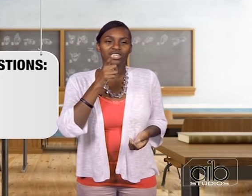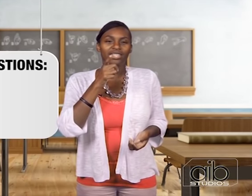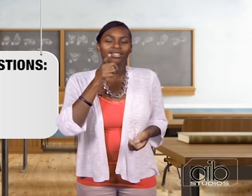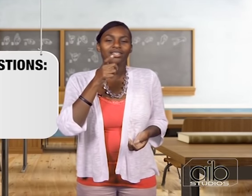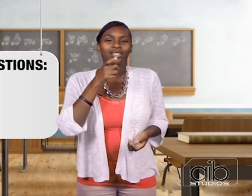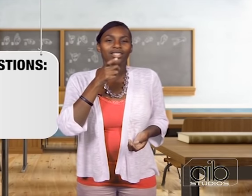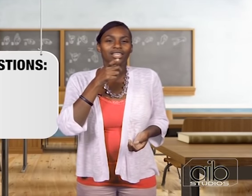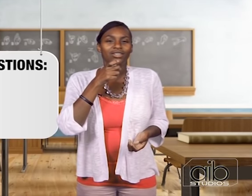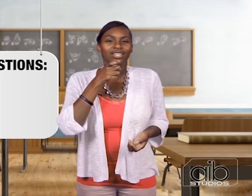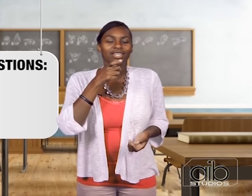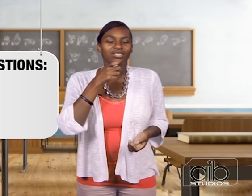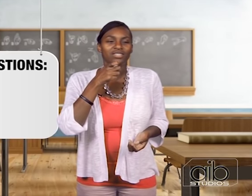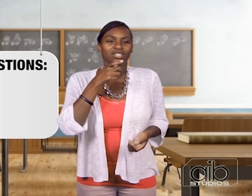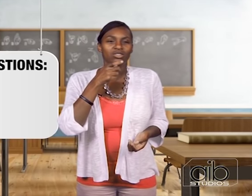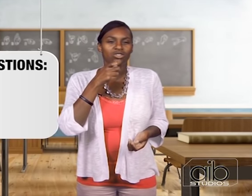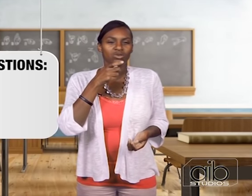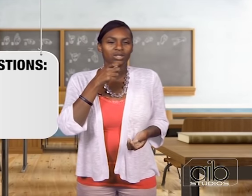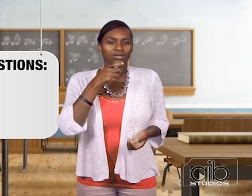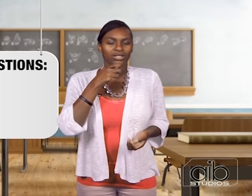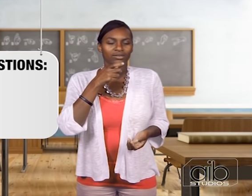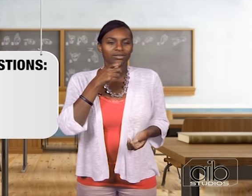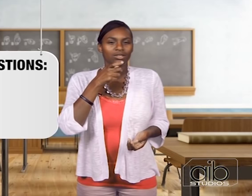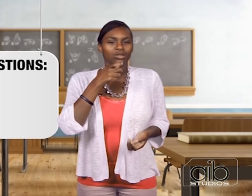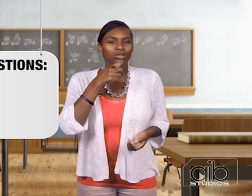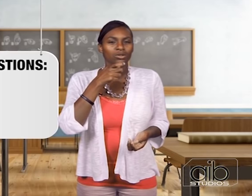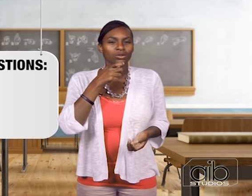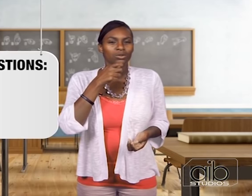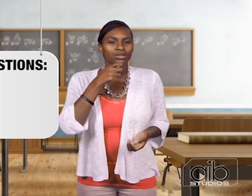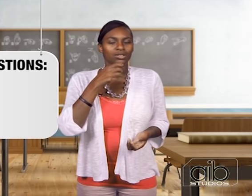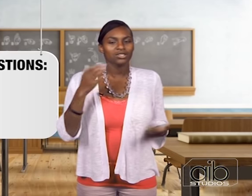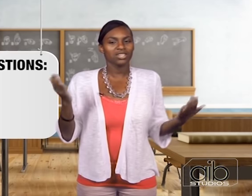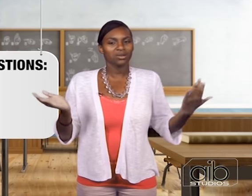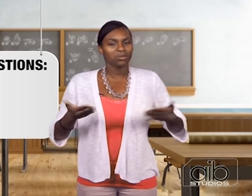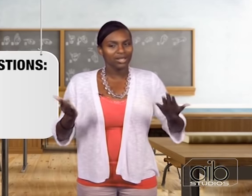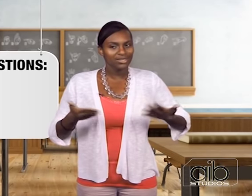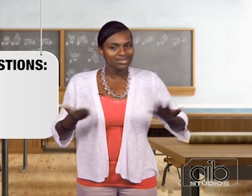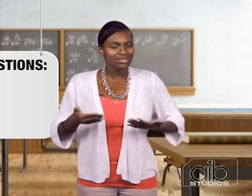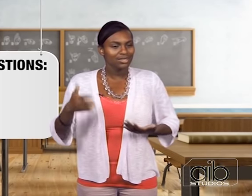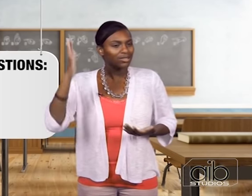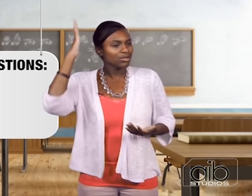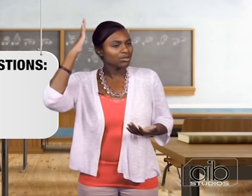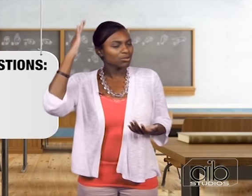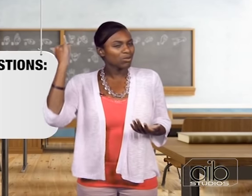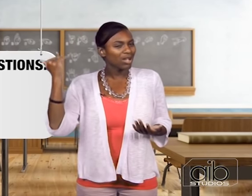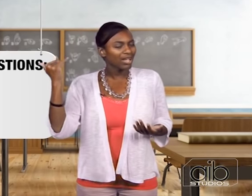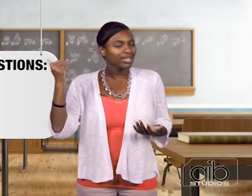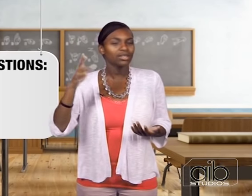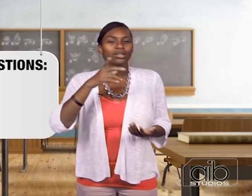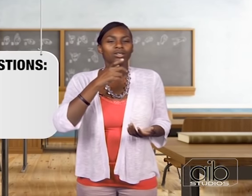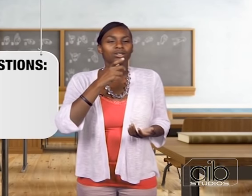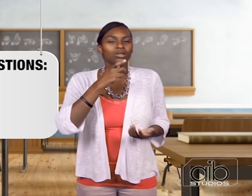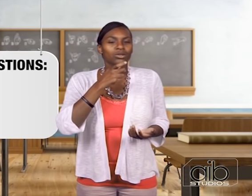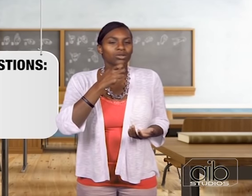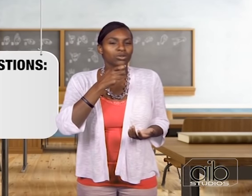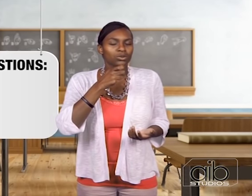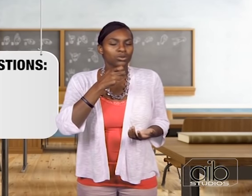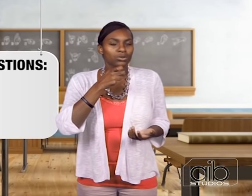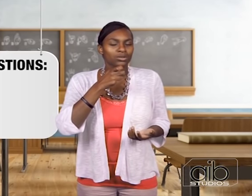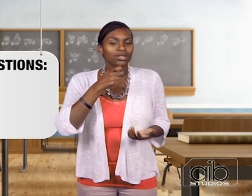chin and your index finger and you just wiggle it. Who. So you have what, why, who,